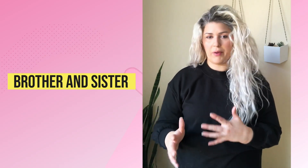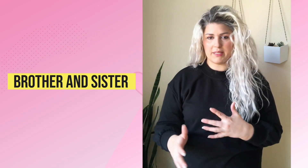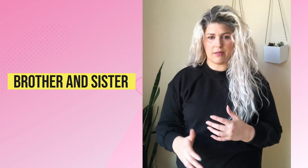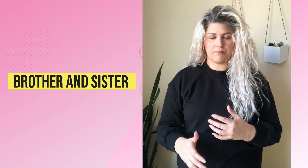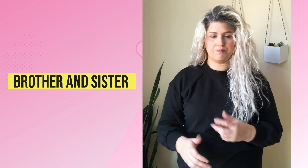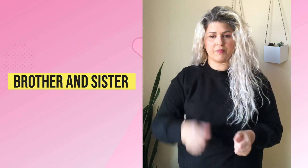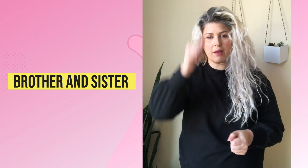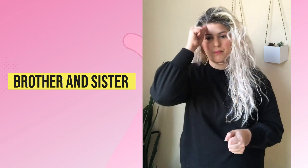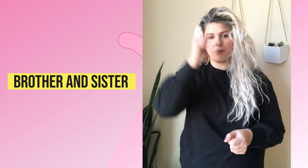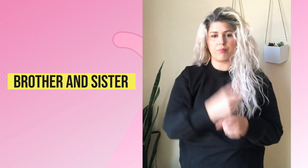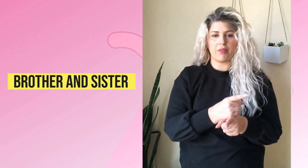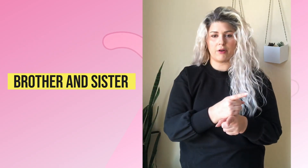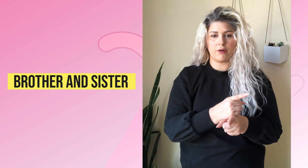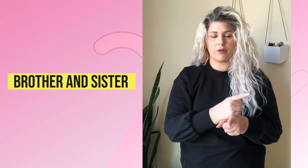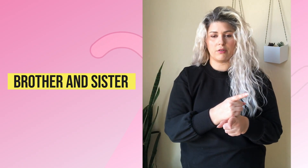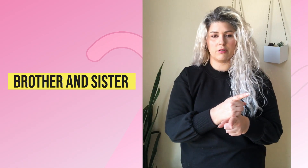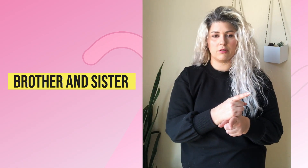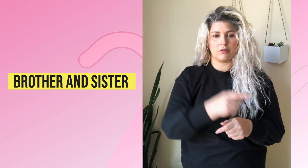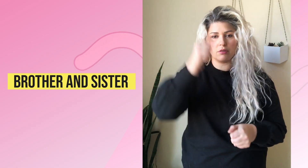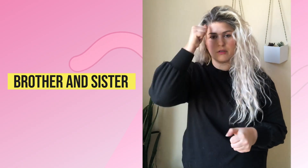then I'll break it down, okay? Brother,